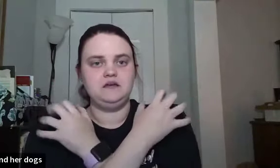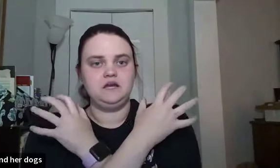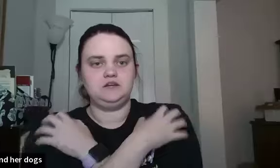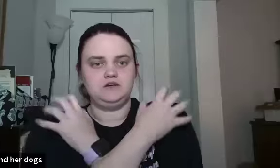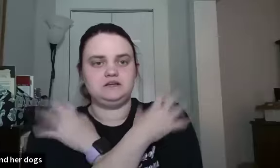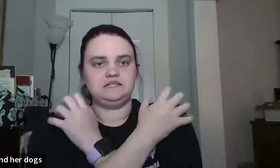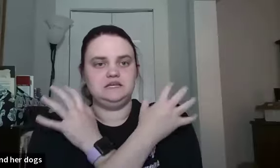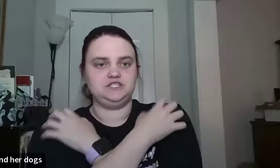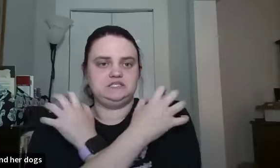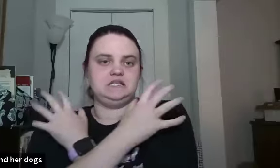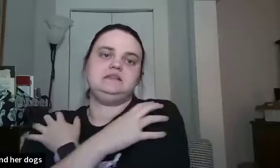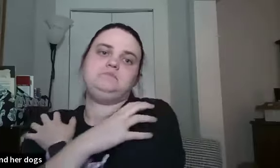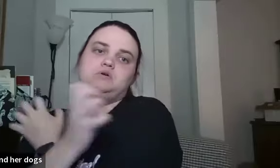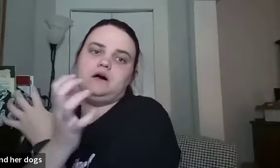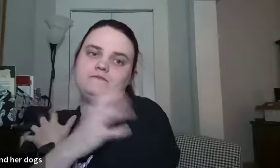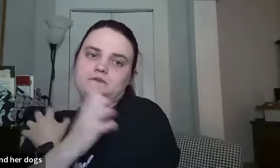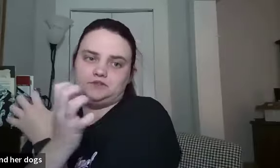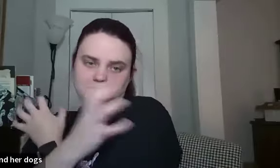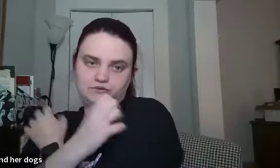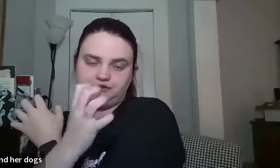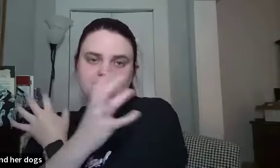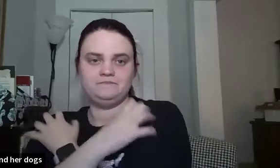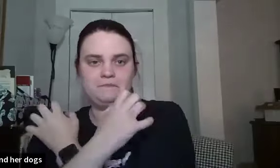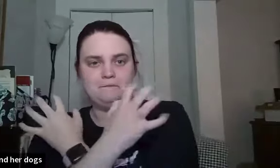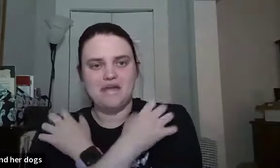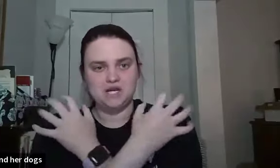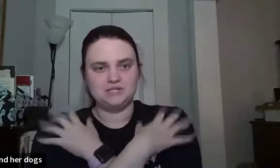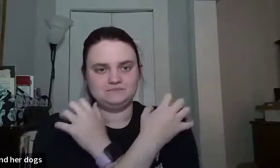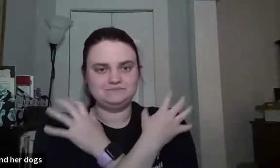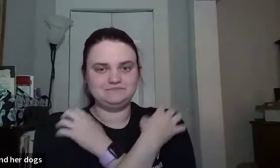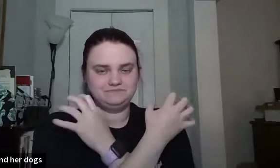and you're across and just slightly pull up from your shoulders. Bear.